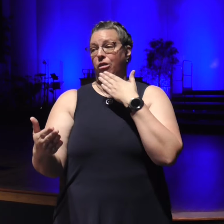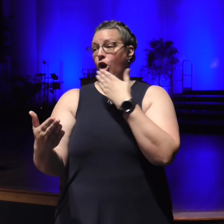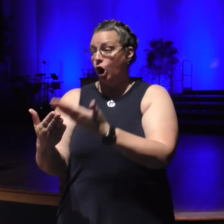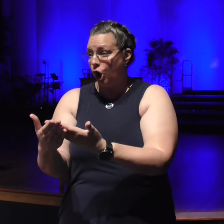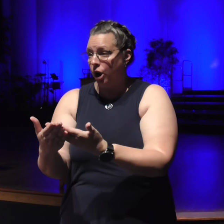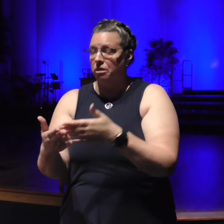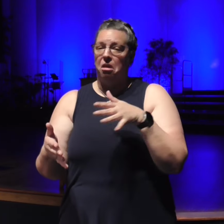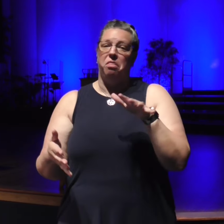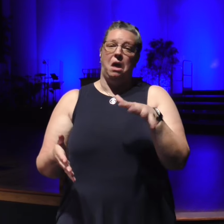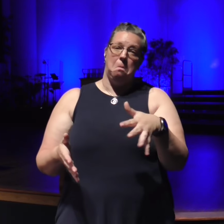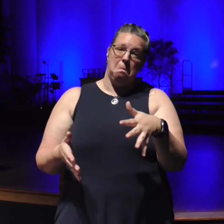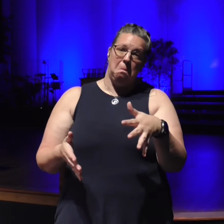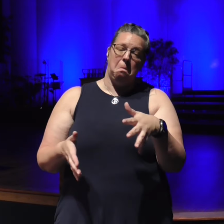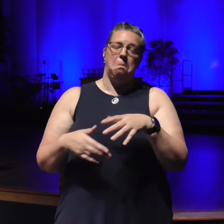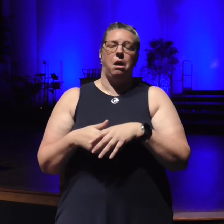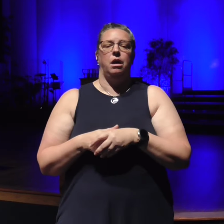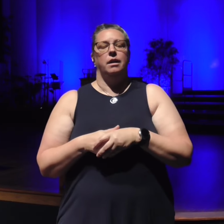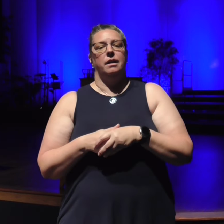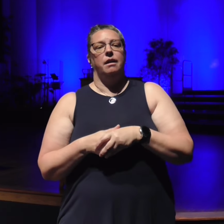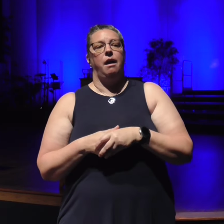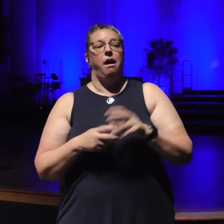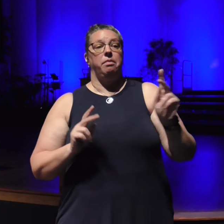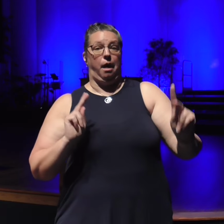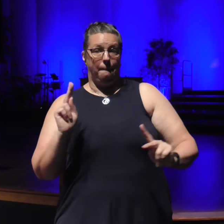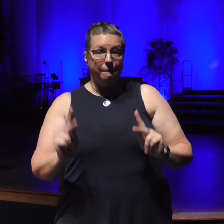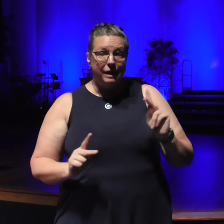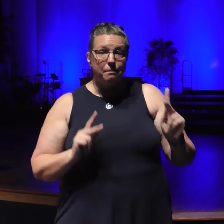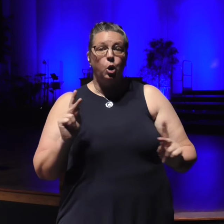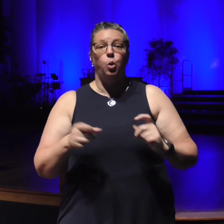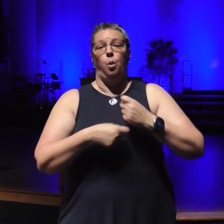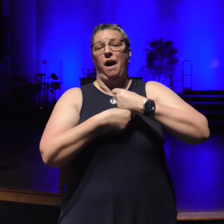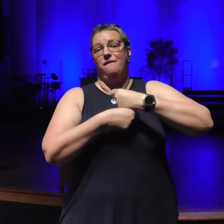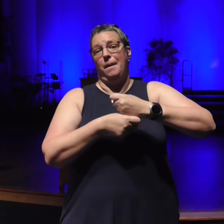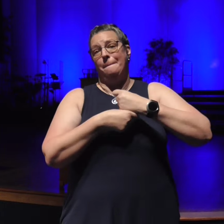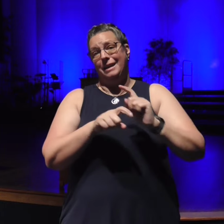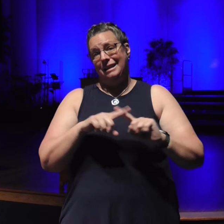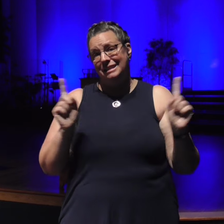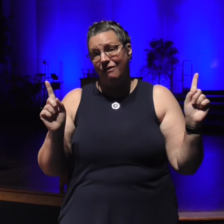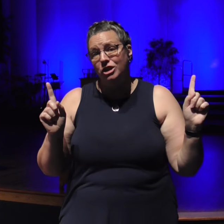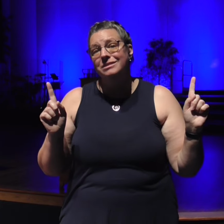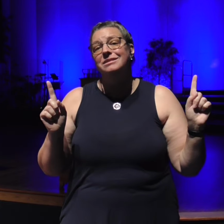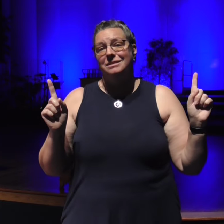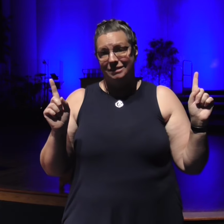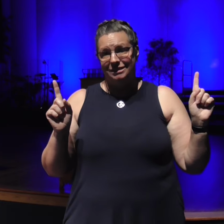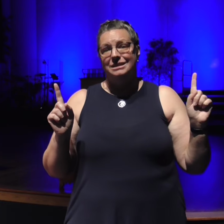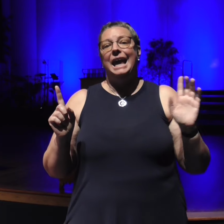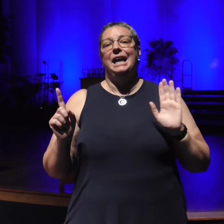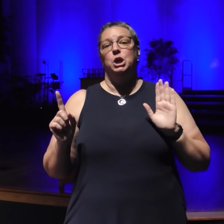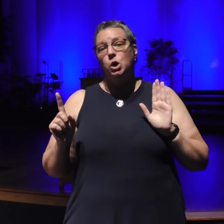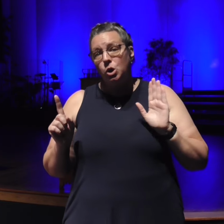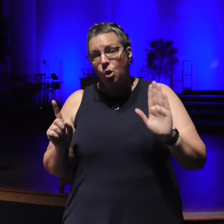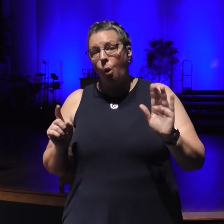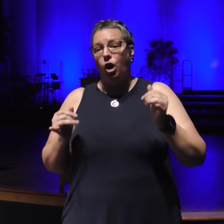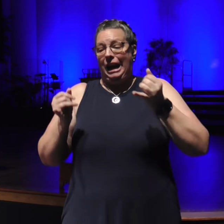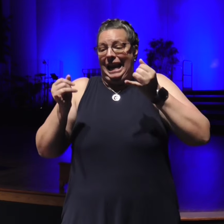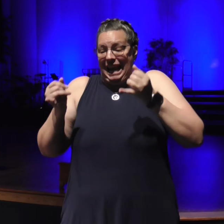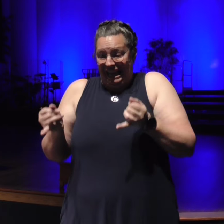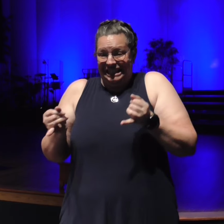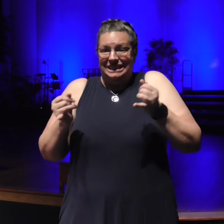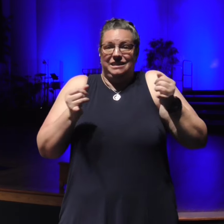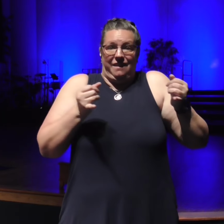good, those who have made such a difference in your individual